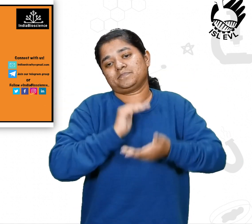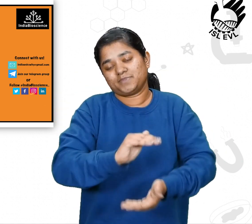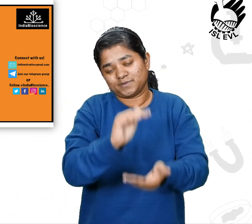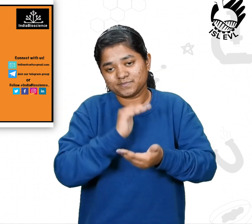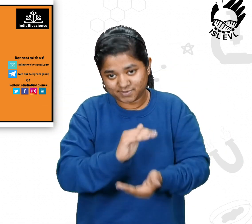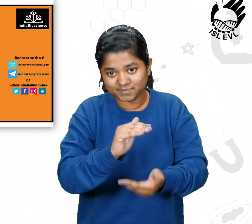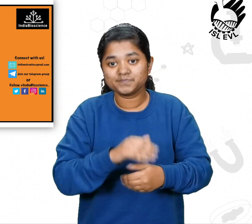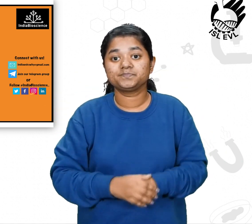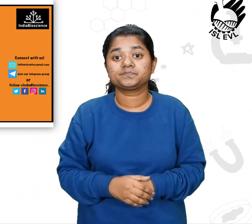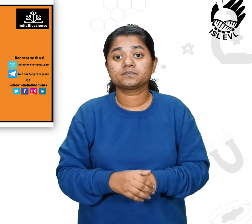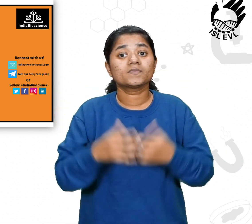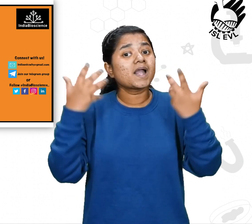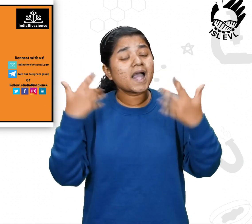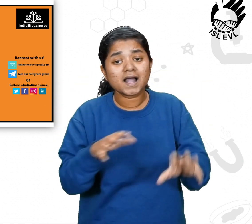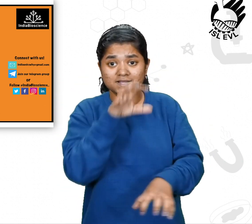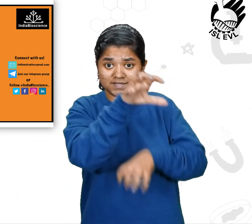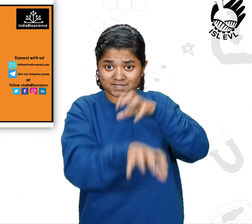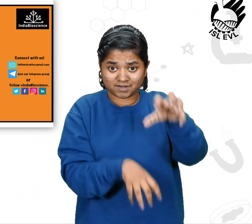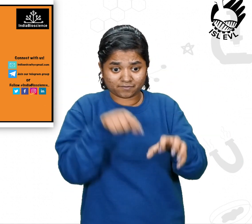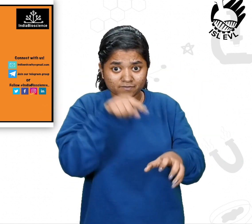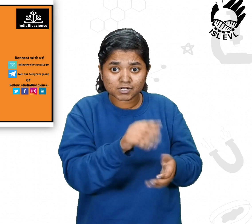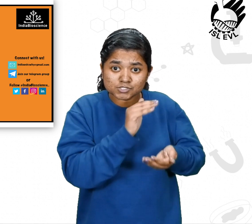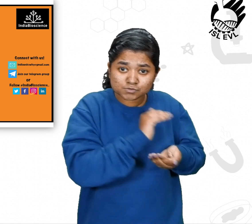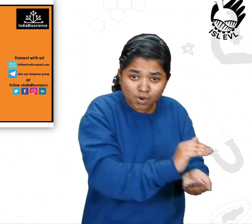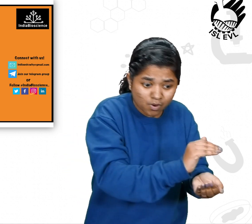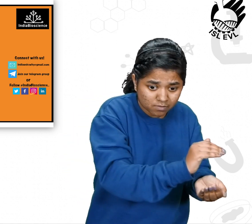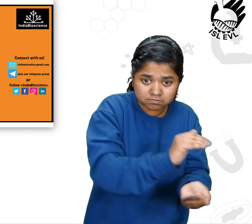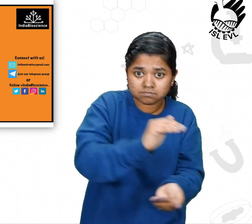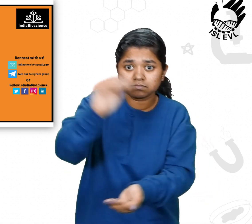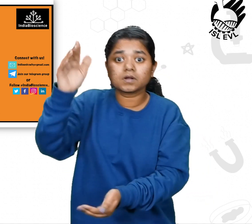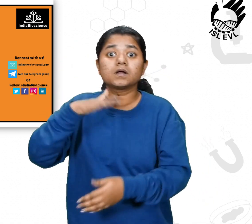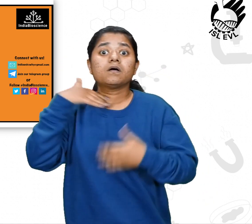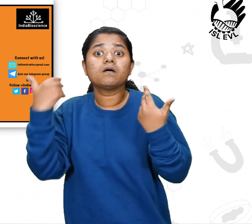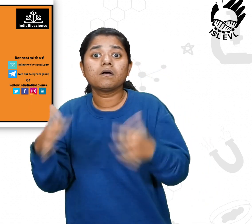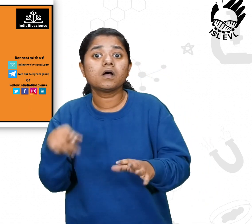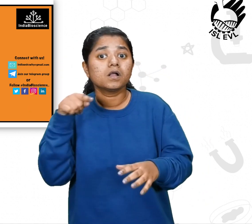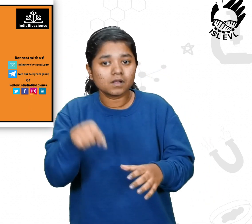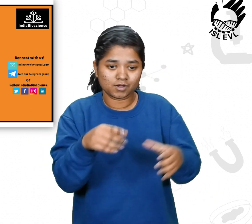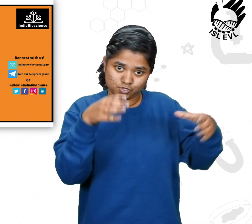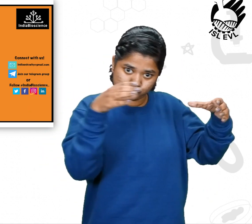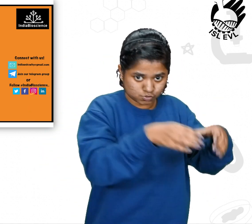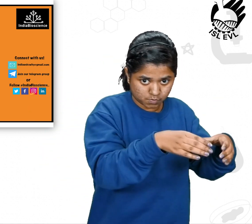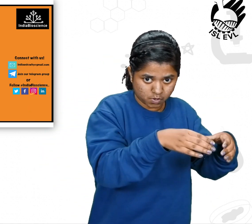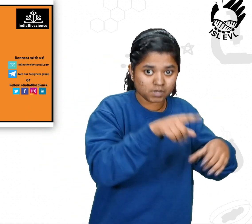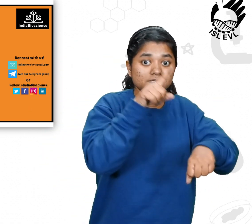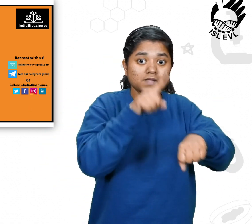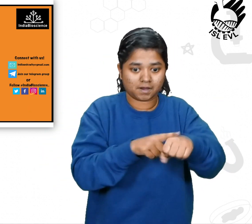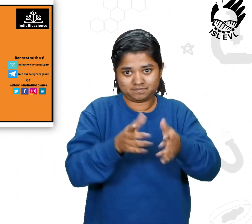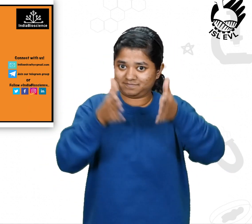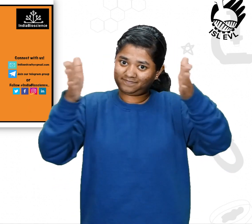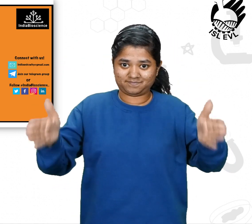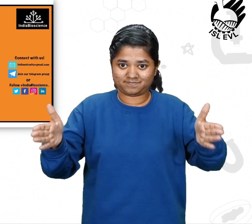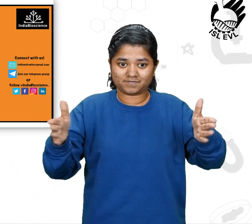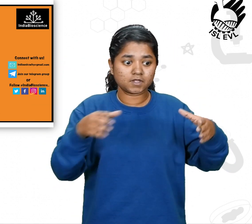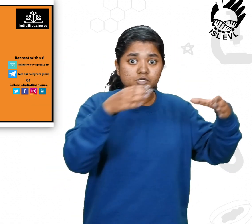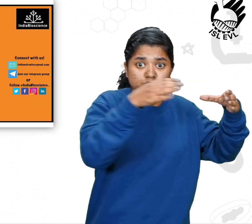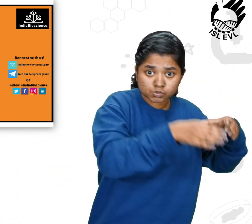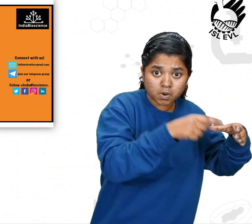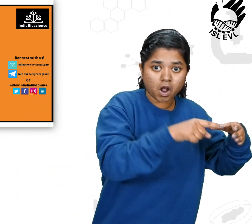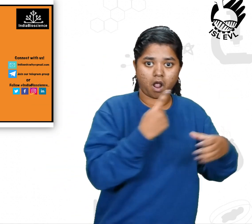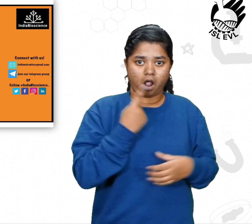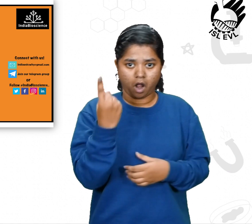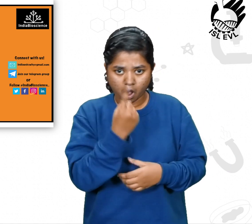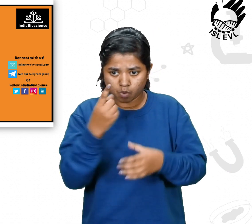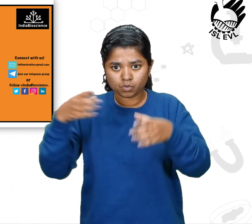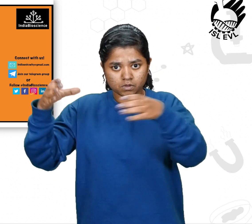for a species, across their life stages, their grouping behavior changes. So what we usually do is, it depends on the question.